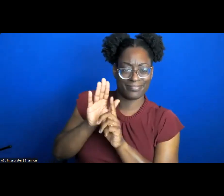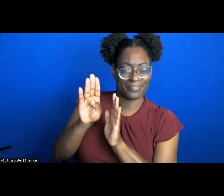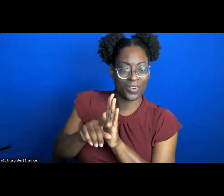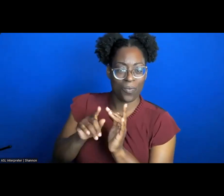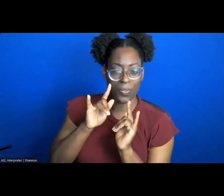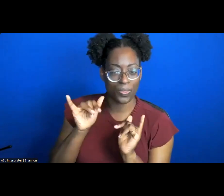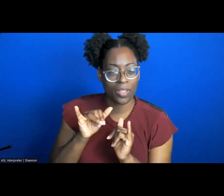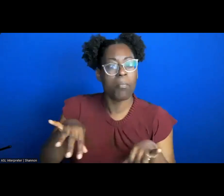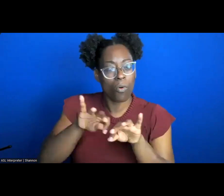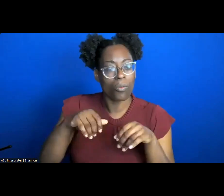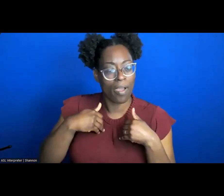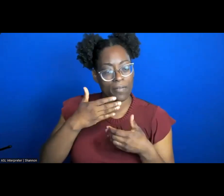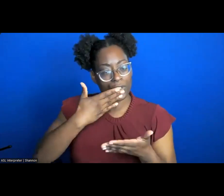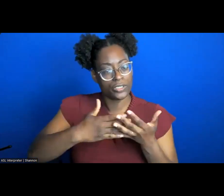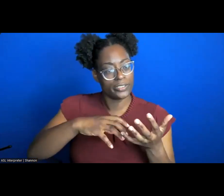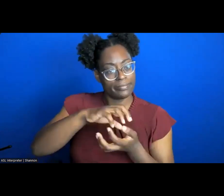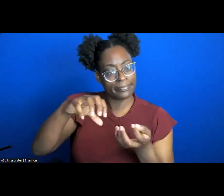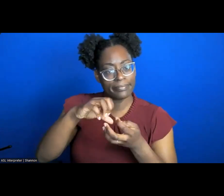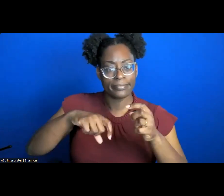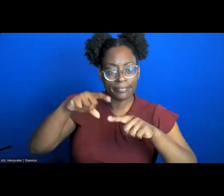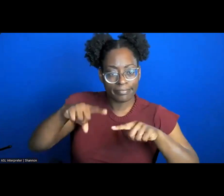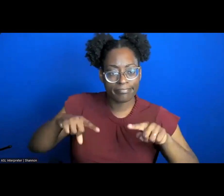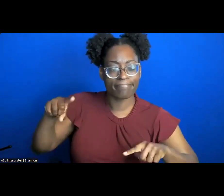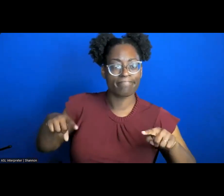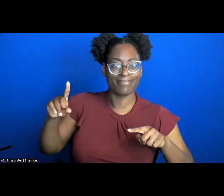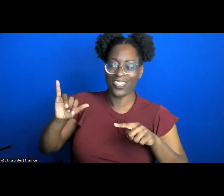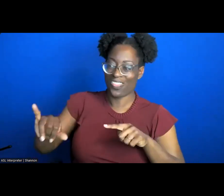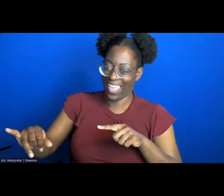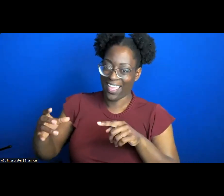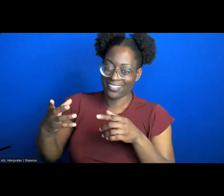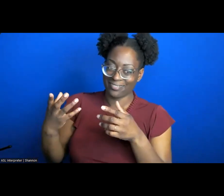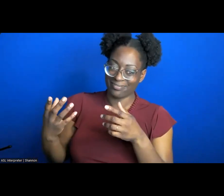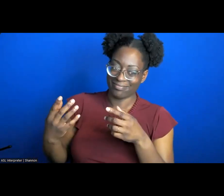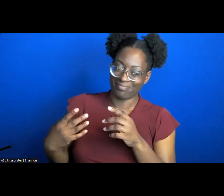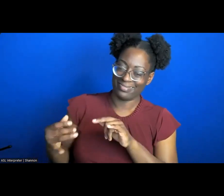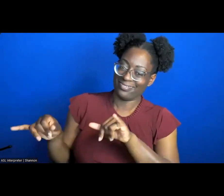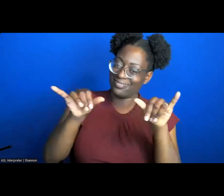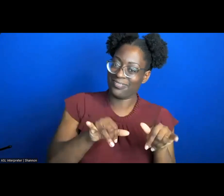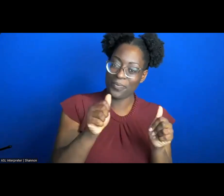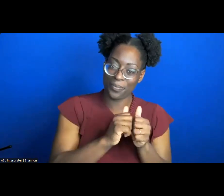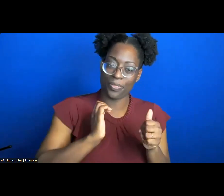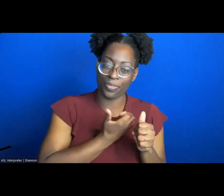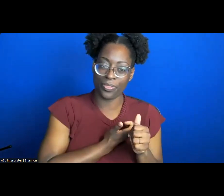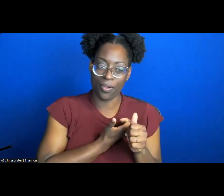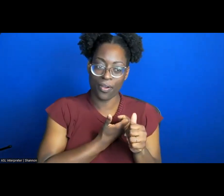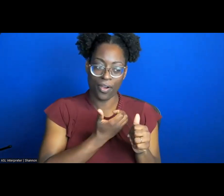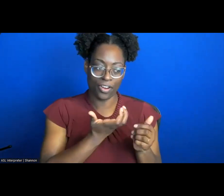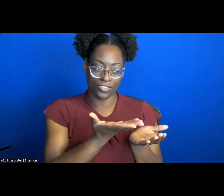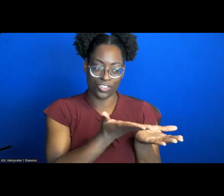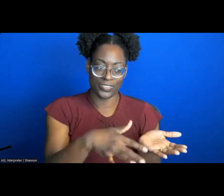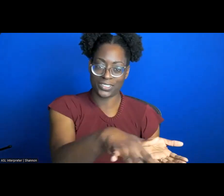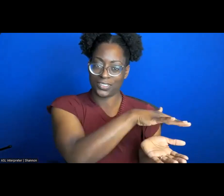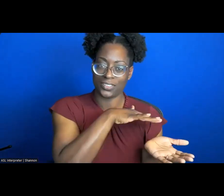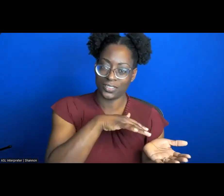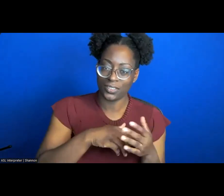make the necessary changes. In practice with the field, it meant ensuring home-based childcare providers,